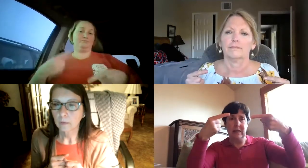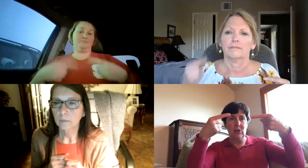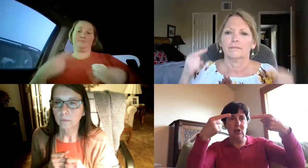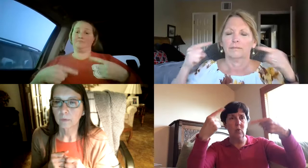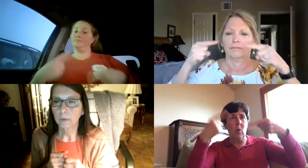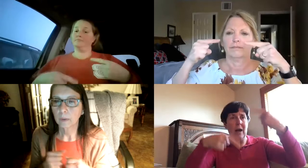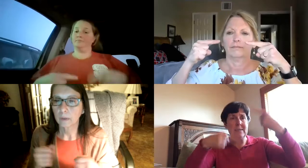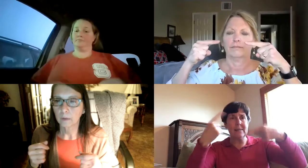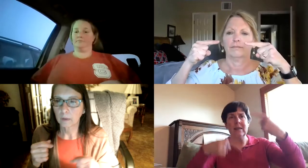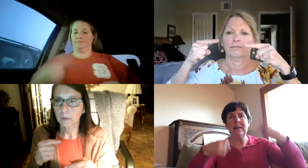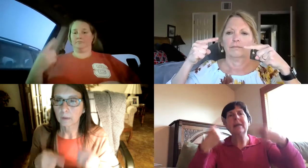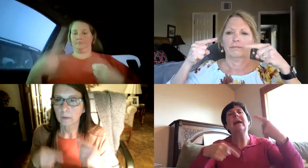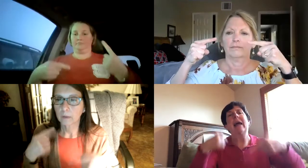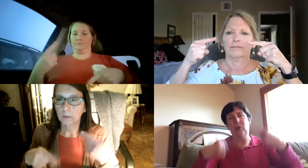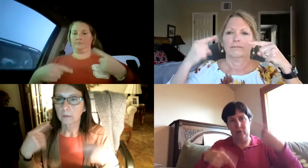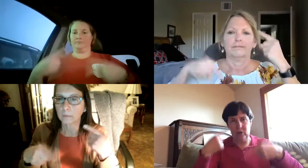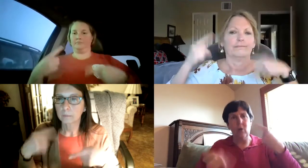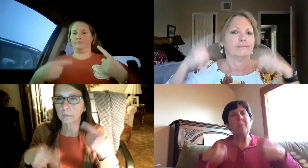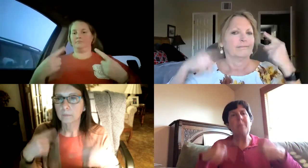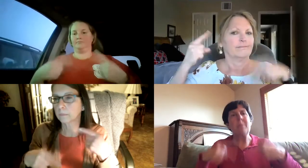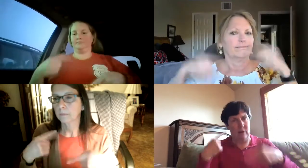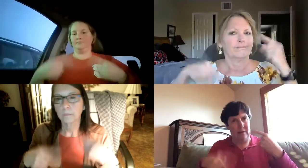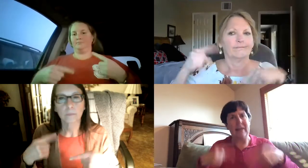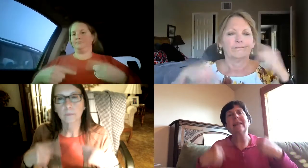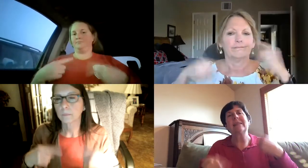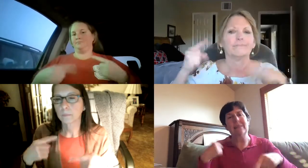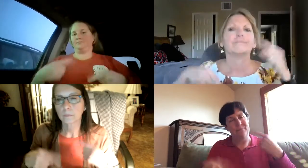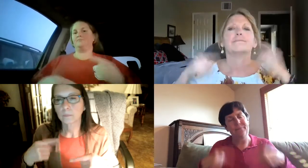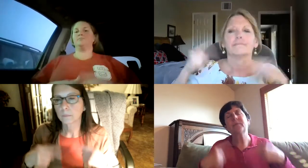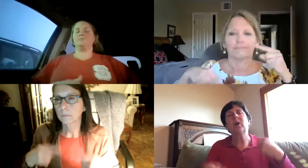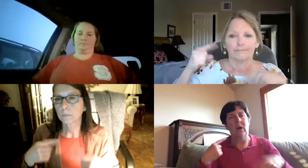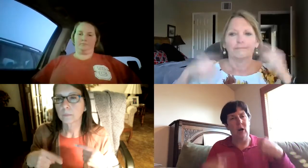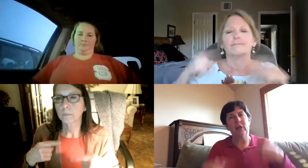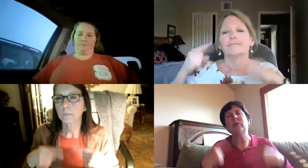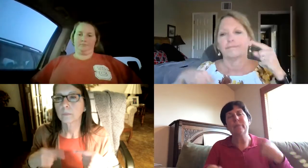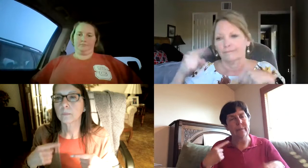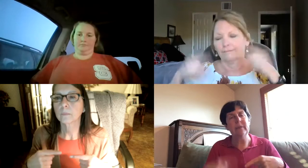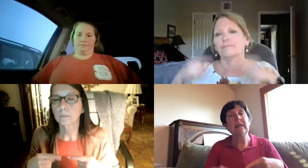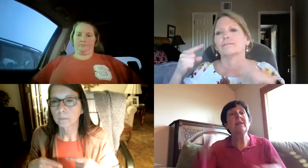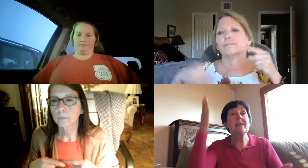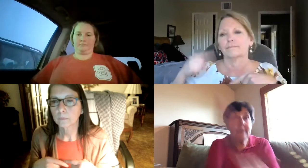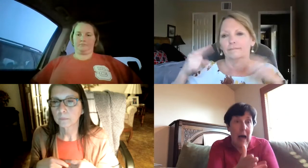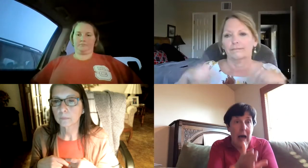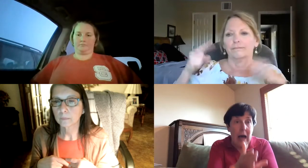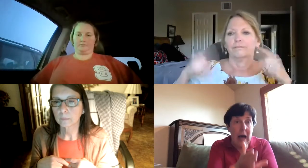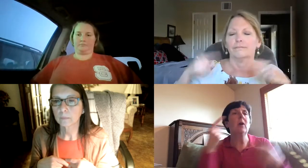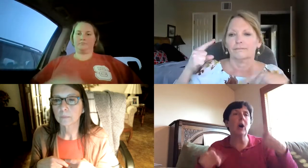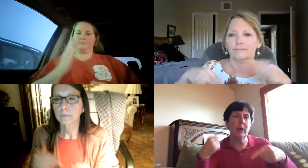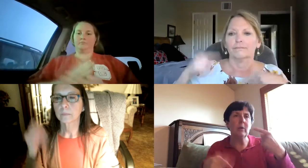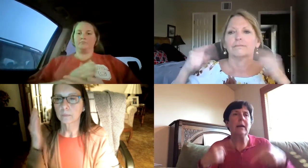arguing. It's just ones and you're just going back and forth like this. Argue.